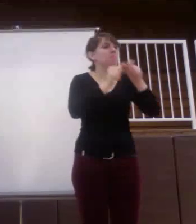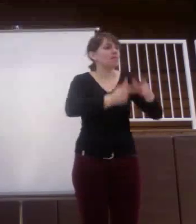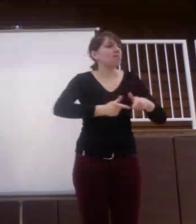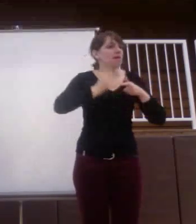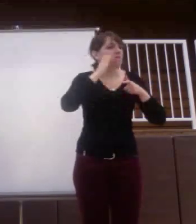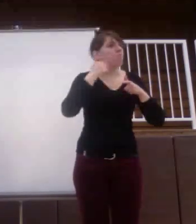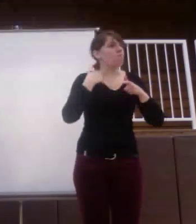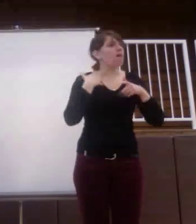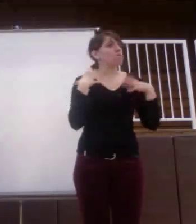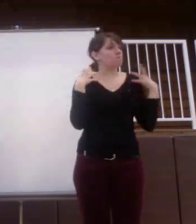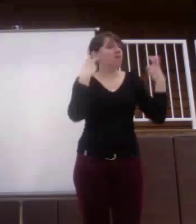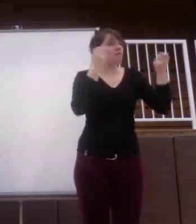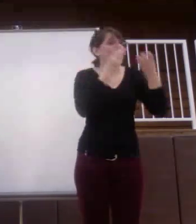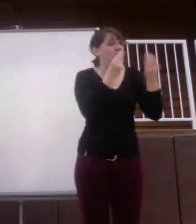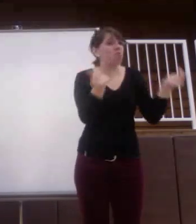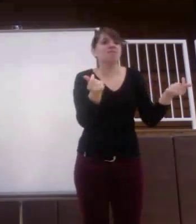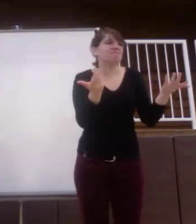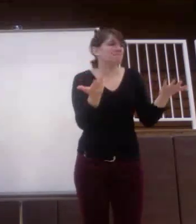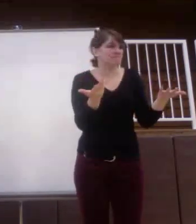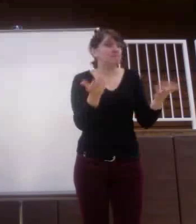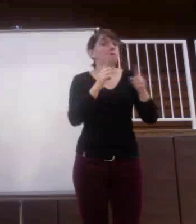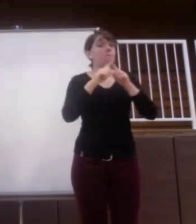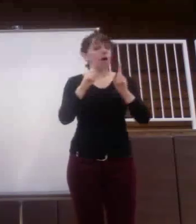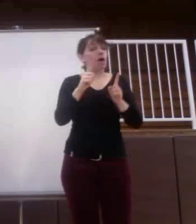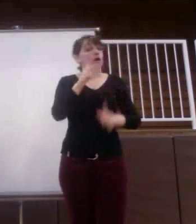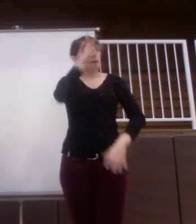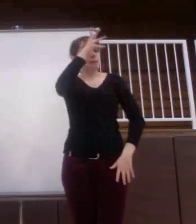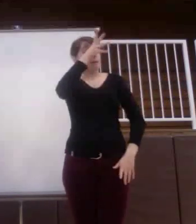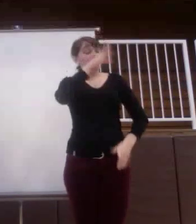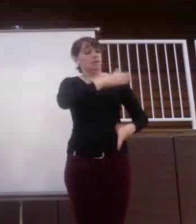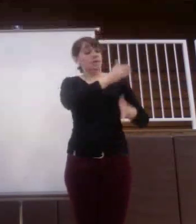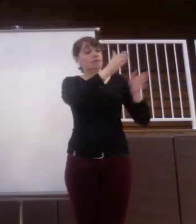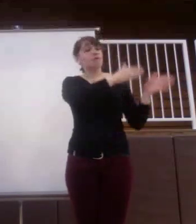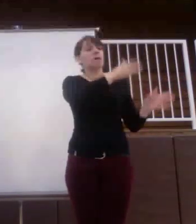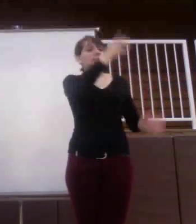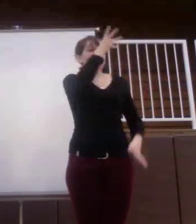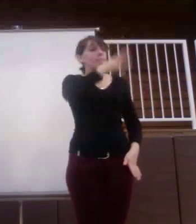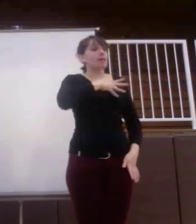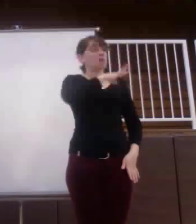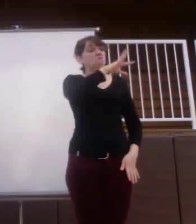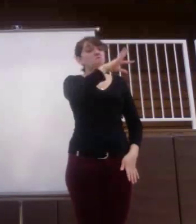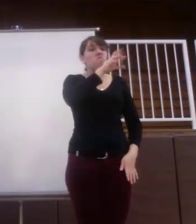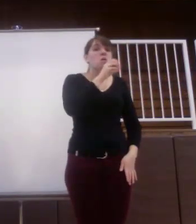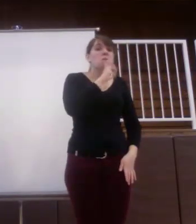But you take a 40-year-old man who is previously healthy